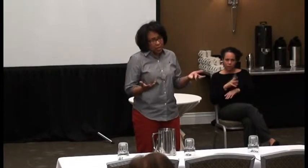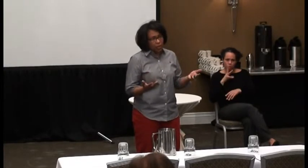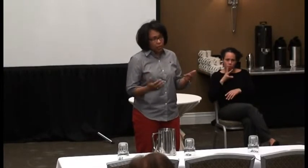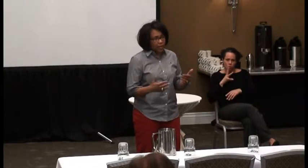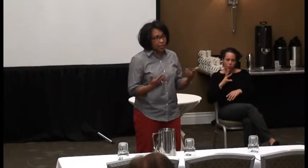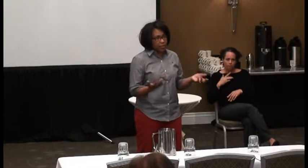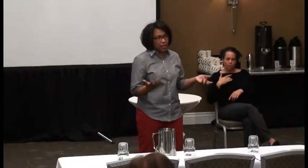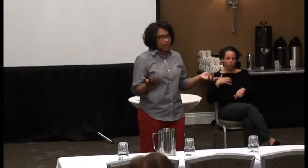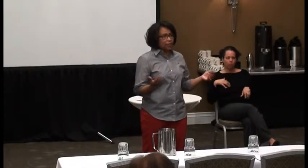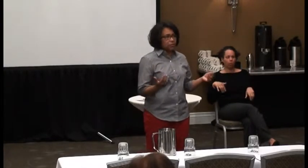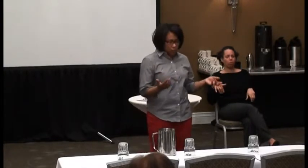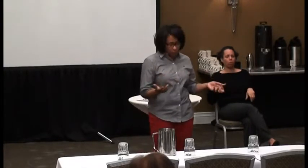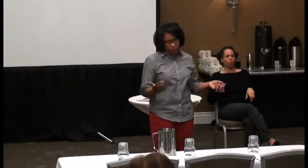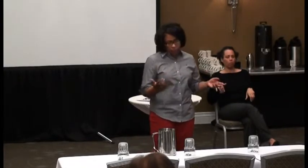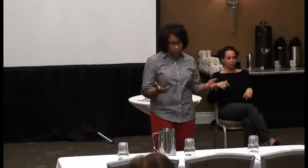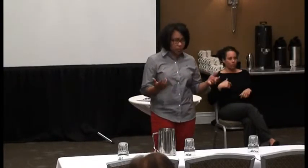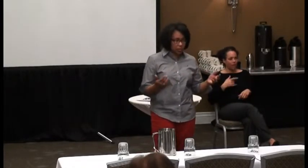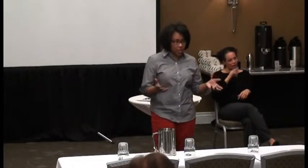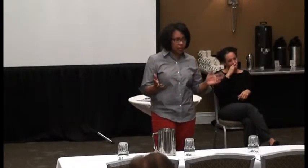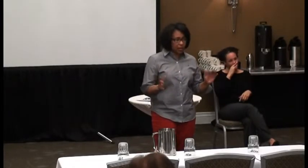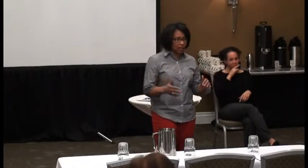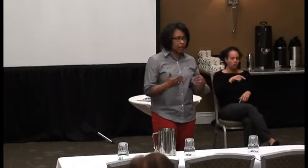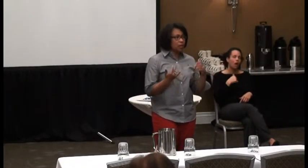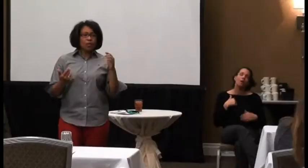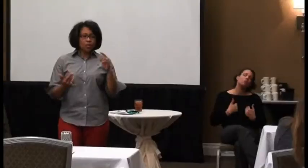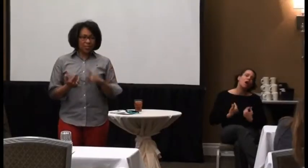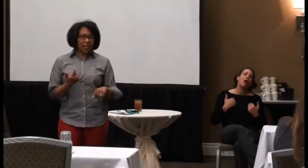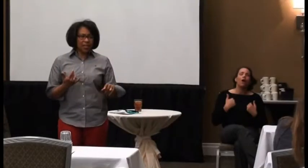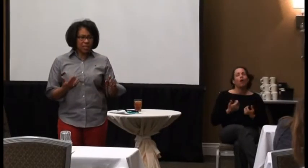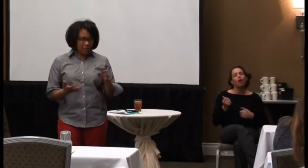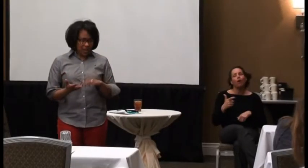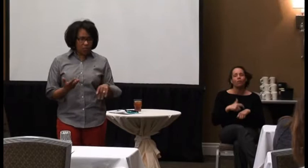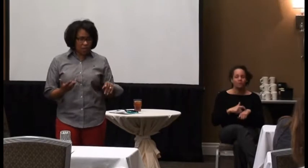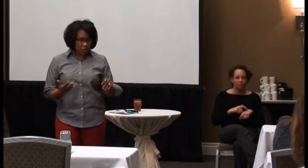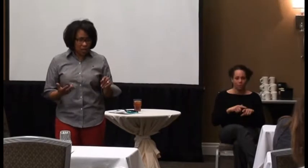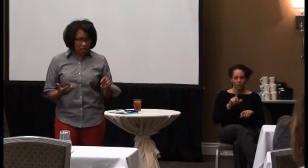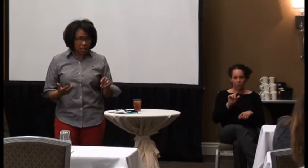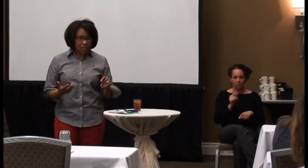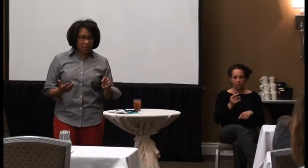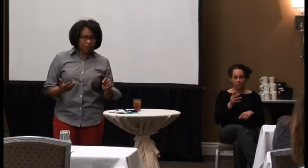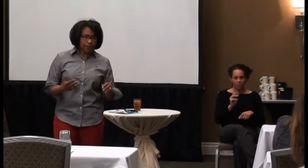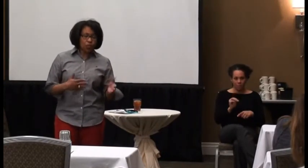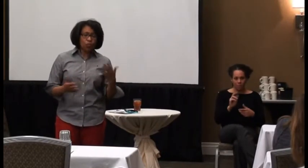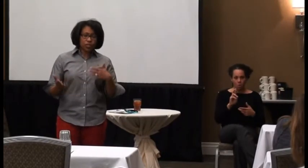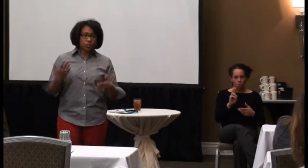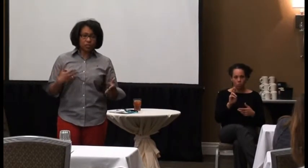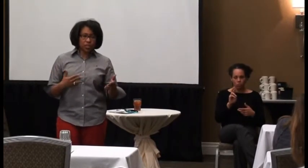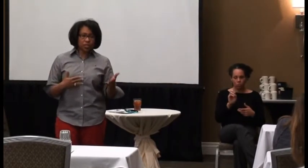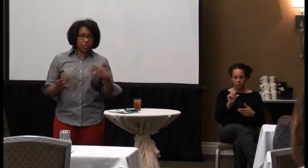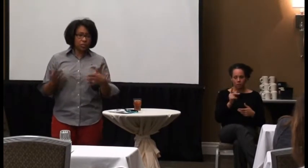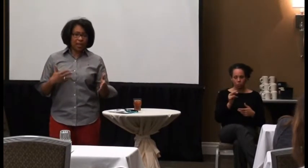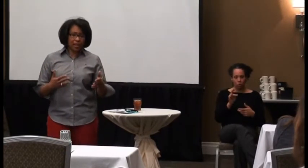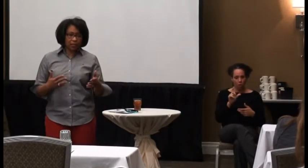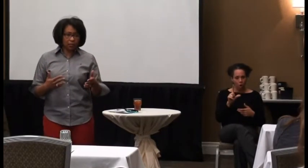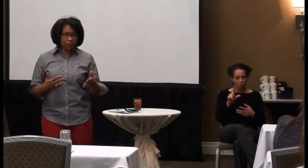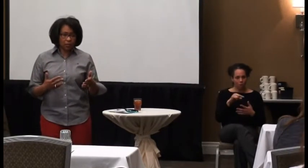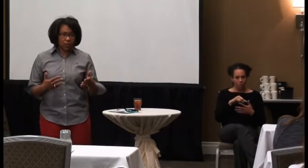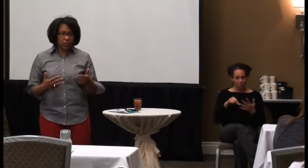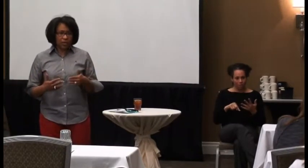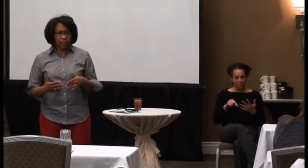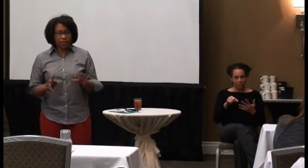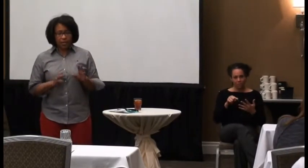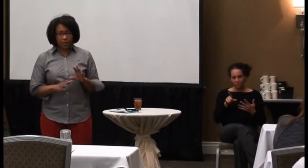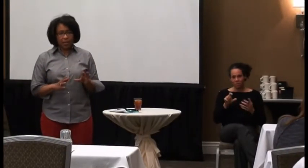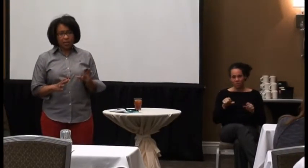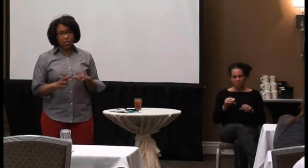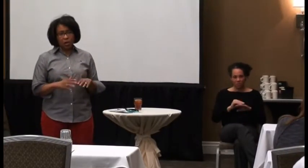sedation. You know, and he certainly, I have kids who like play that also tired kind of thing. But you got lithium, you got Resveratrol in there, which could potentially do that